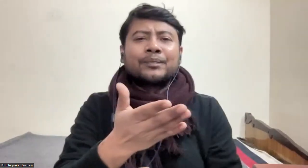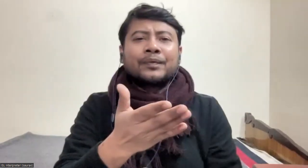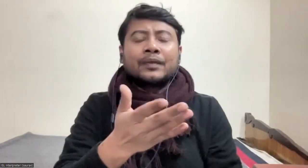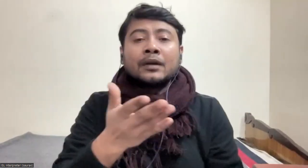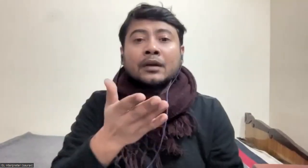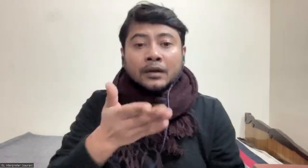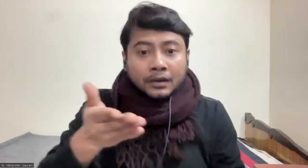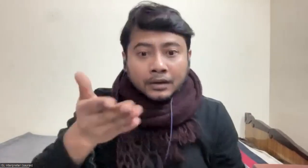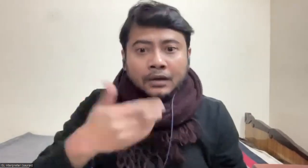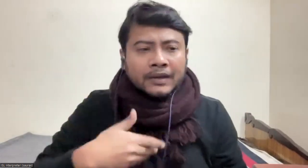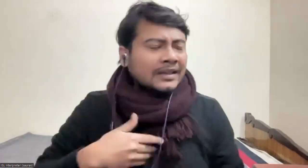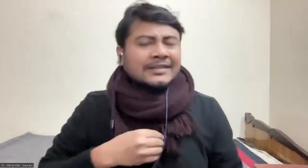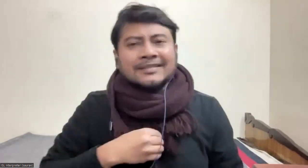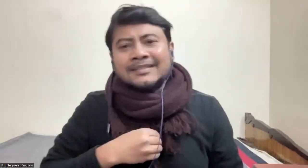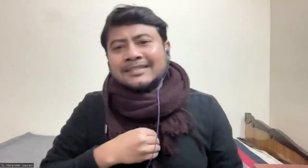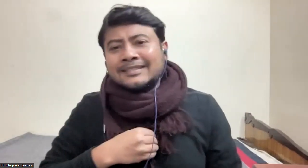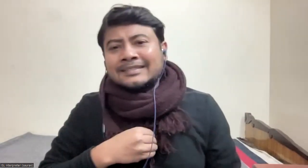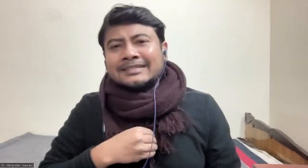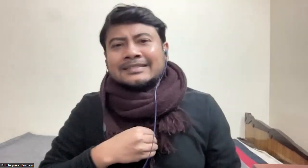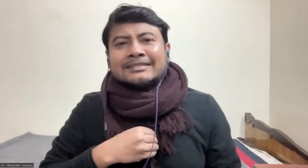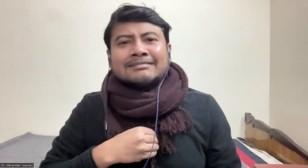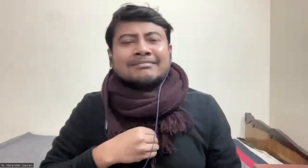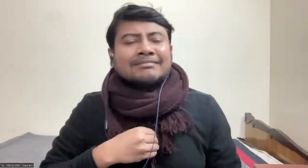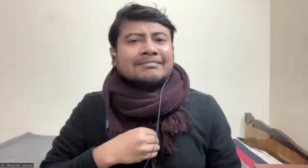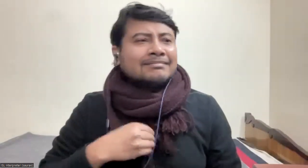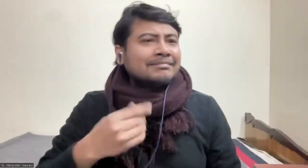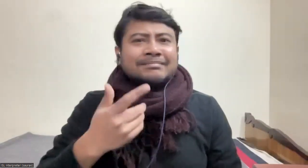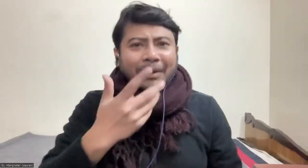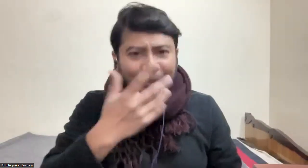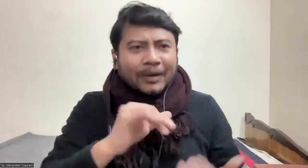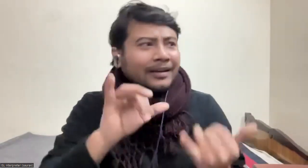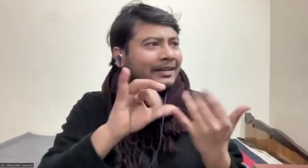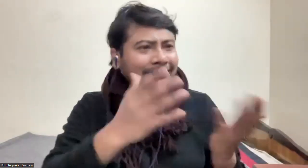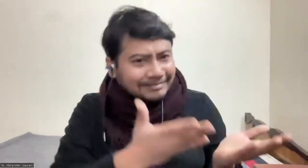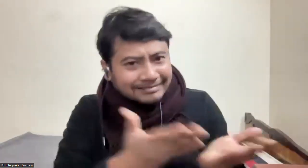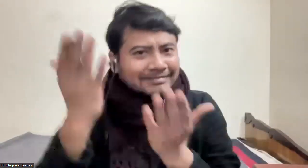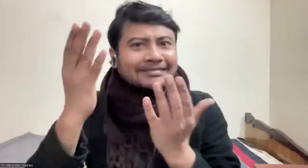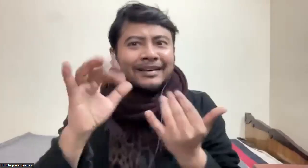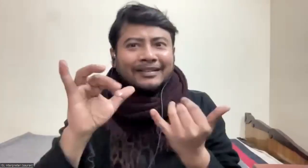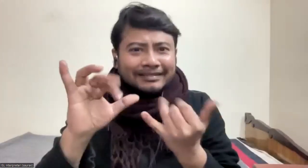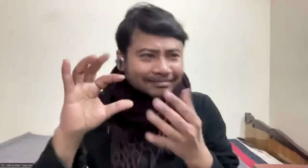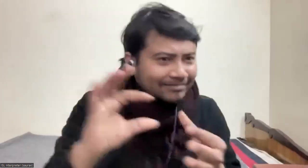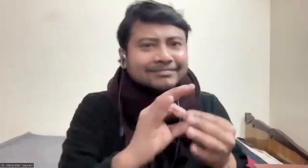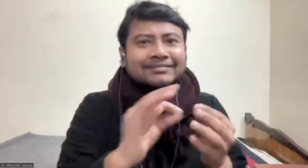you do? Okay, then just give prasad. Don't preach